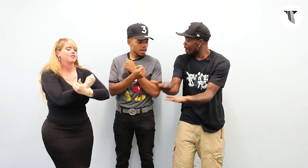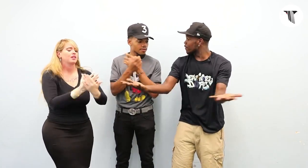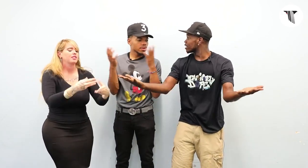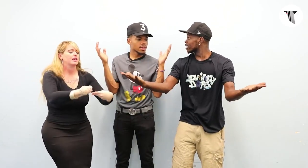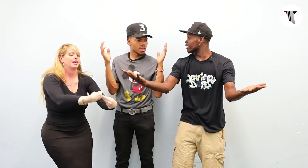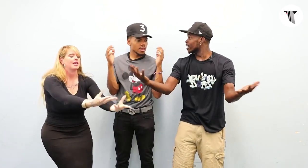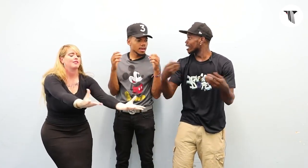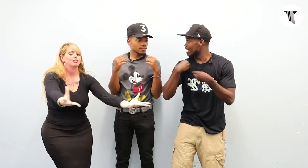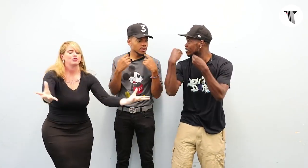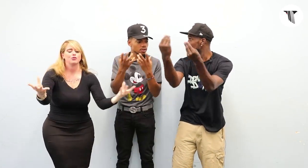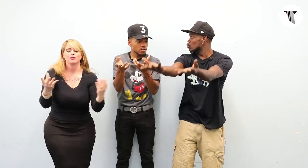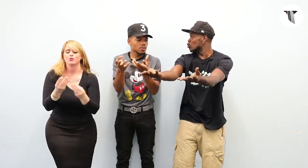Everything